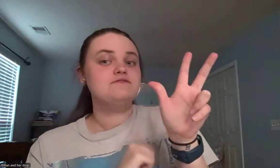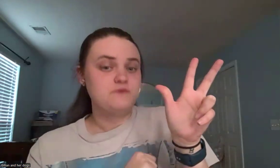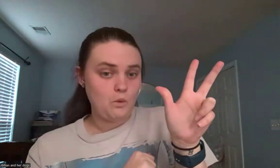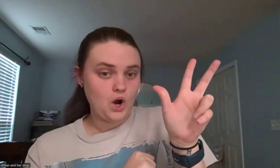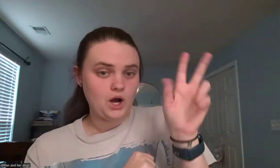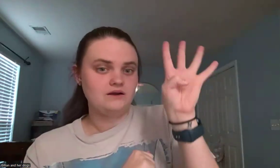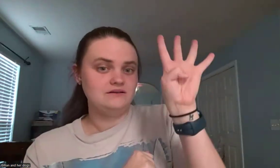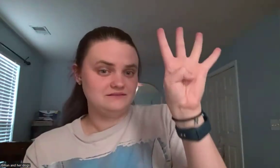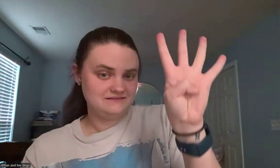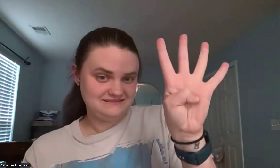four,